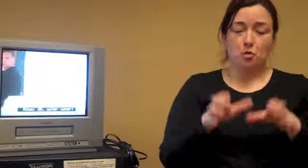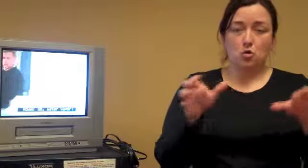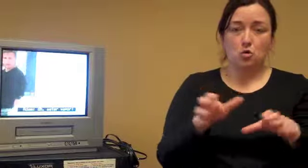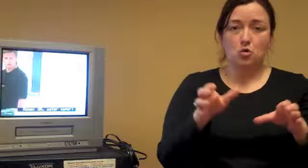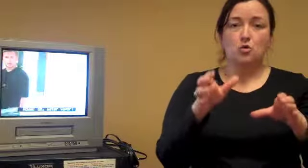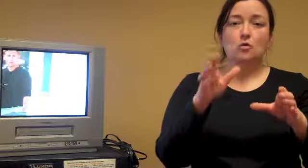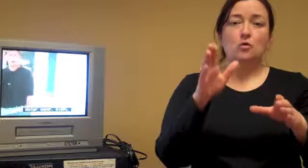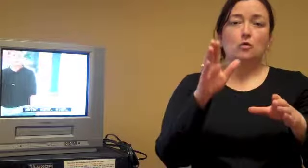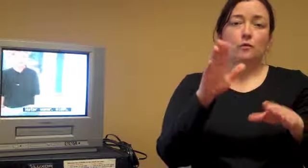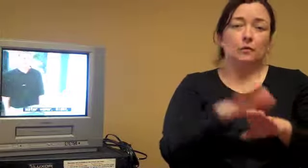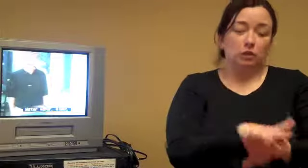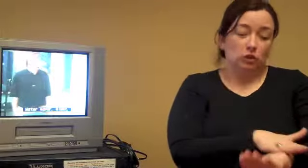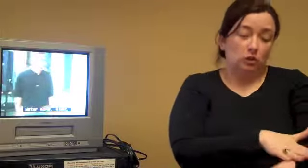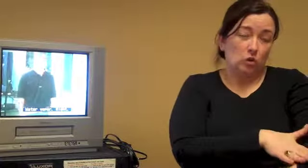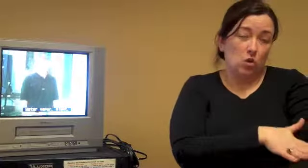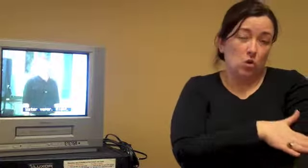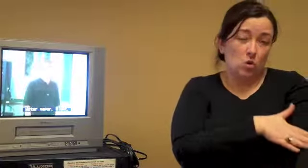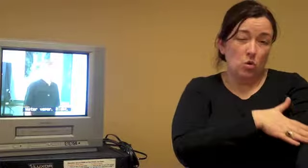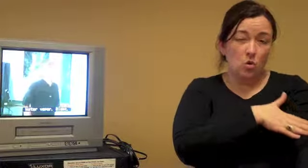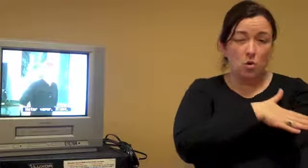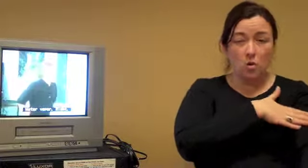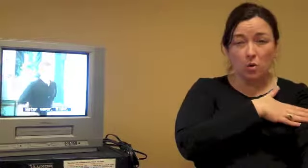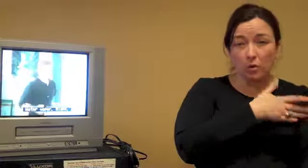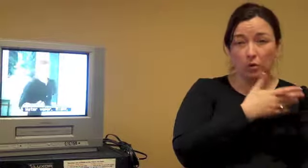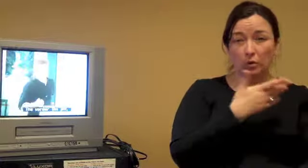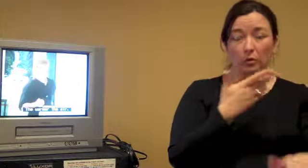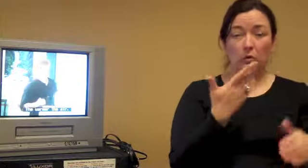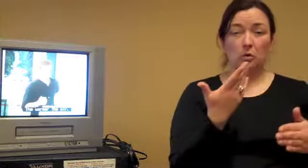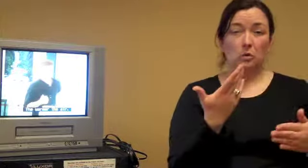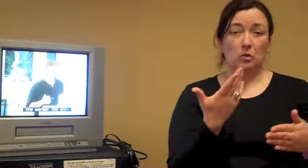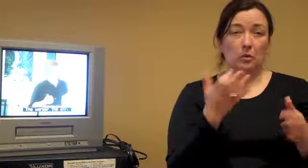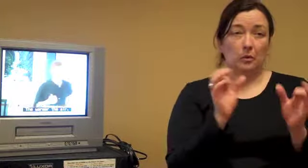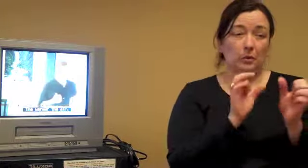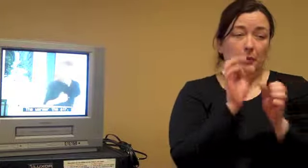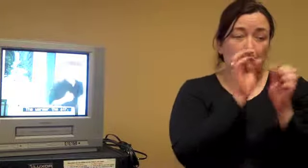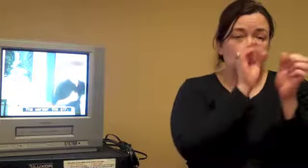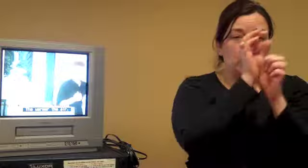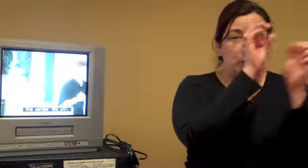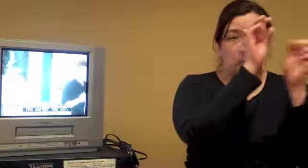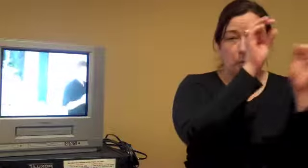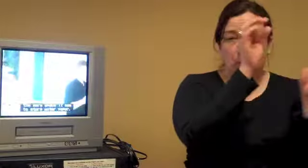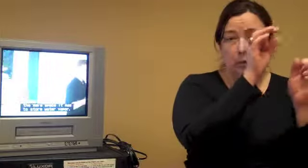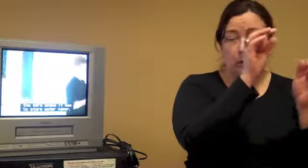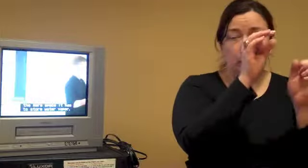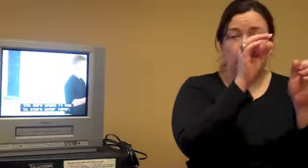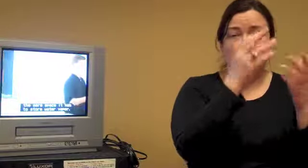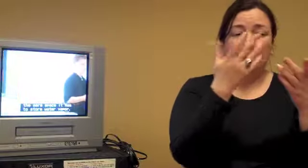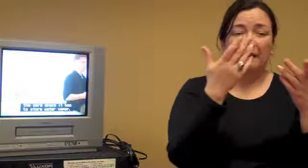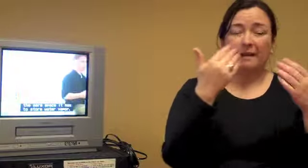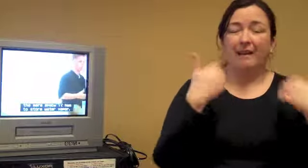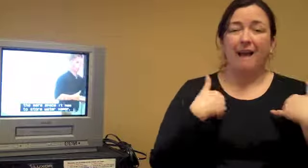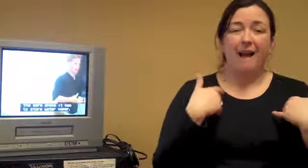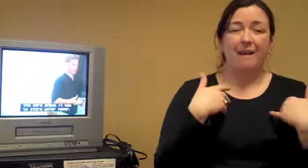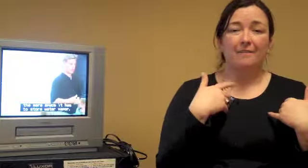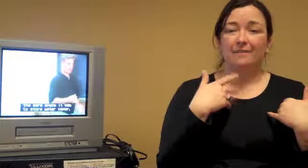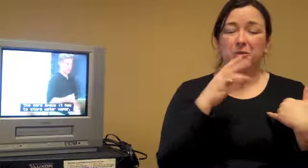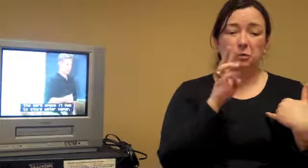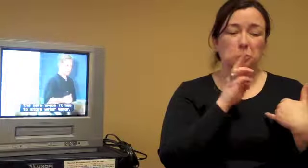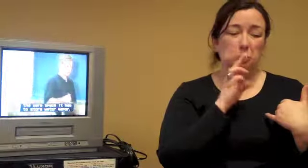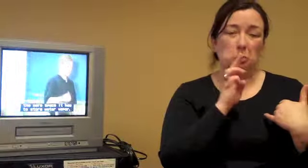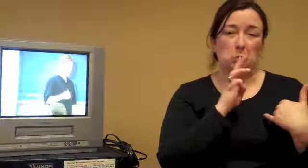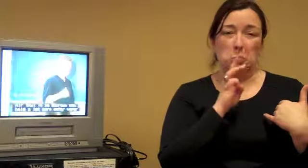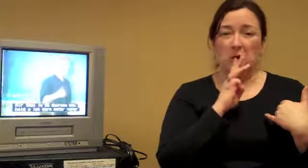Oh, water vapor. Water vapor. Right. The warmer the air, the more space it has to store water